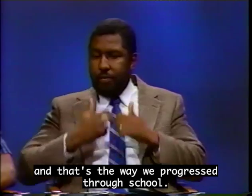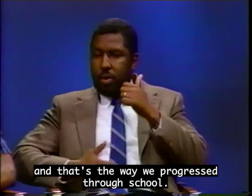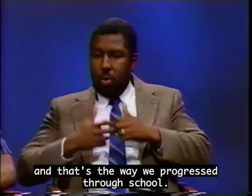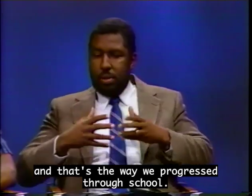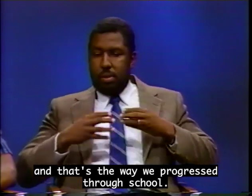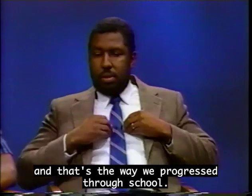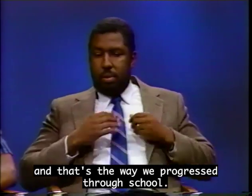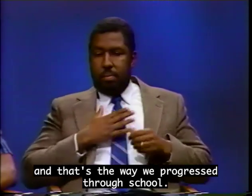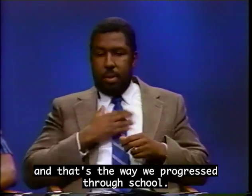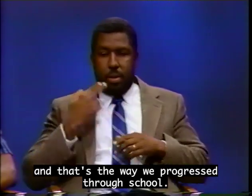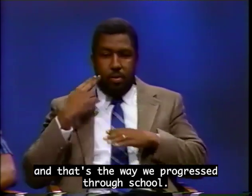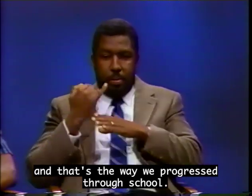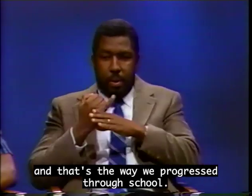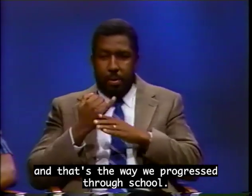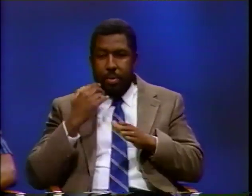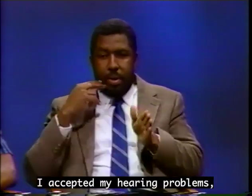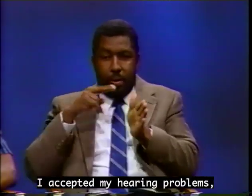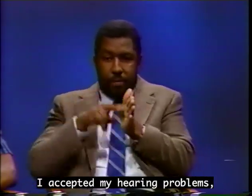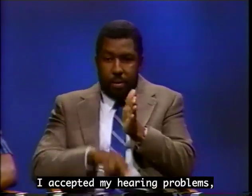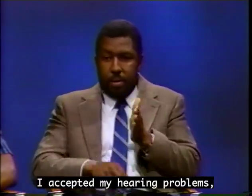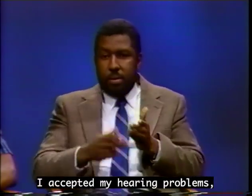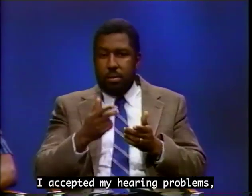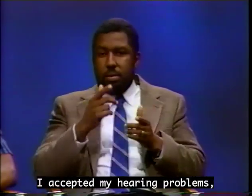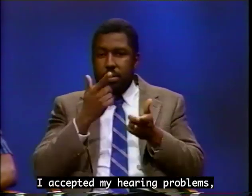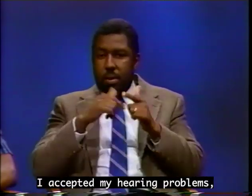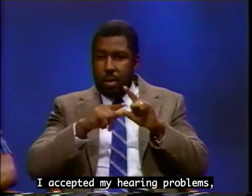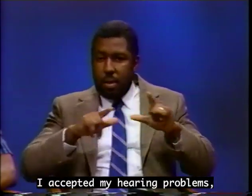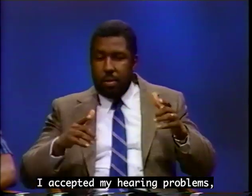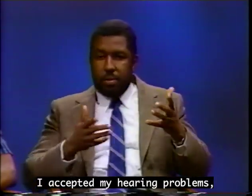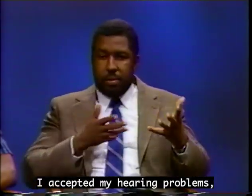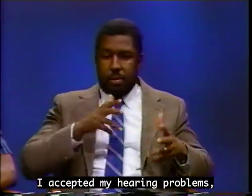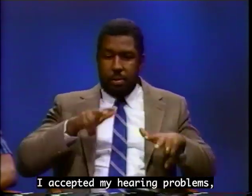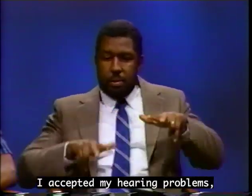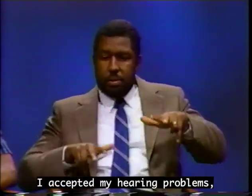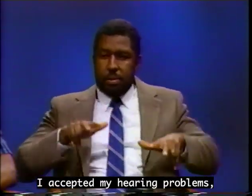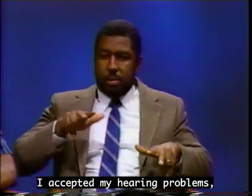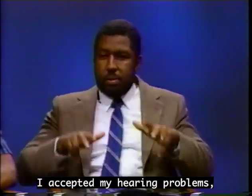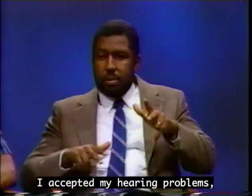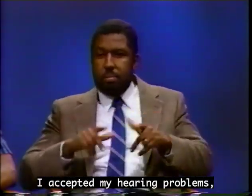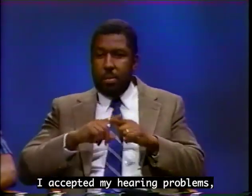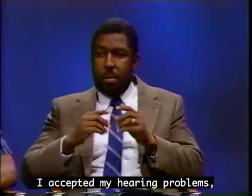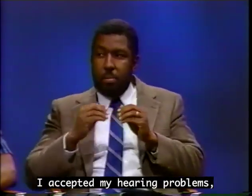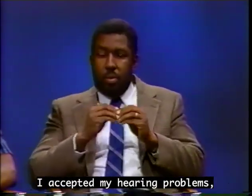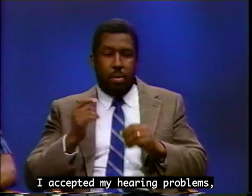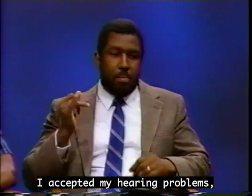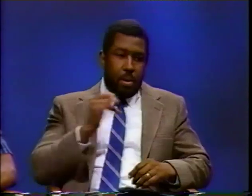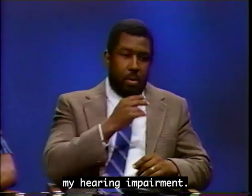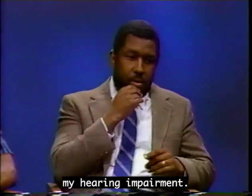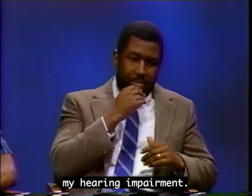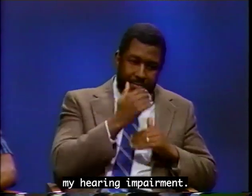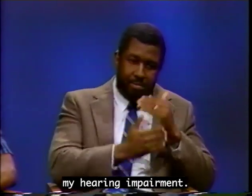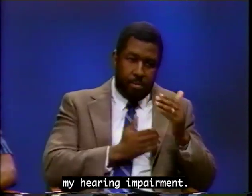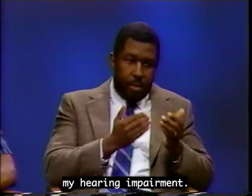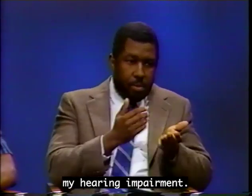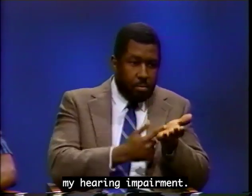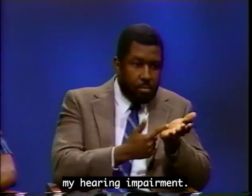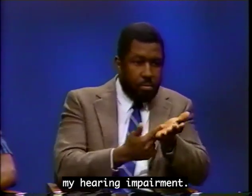that's the way we progressed through school. I accepted my hearing problems, my hearing impairment.